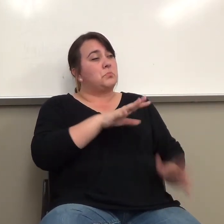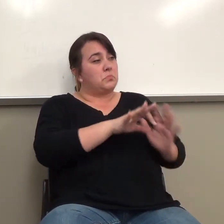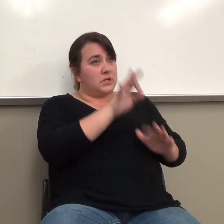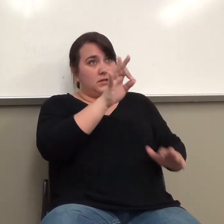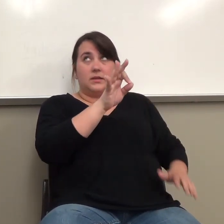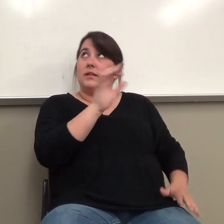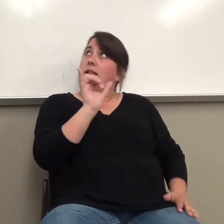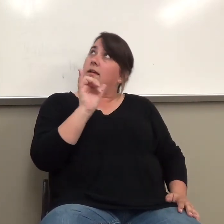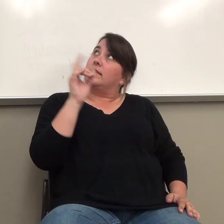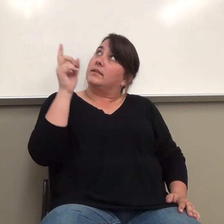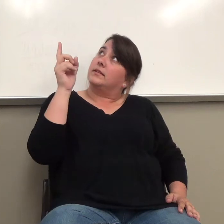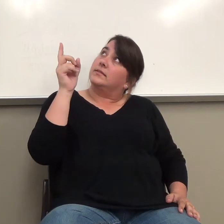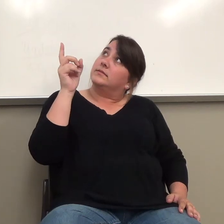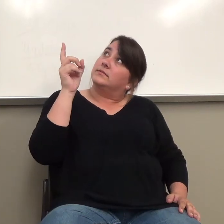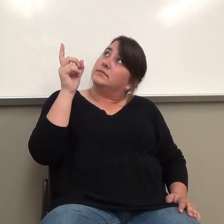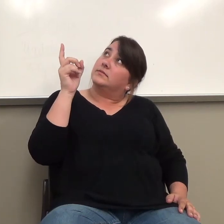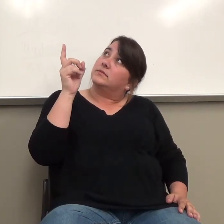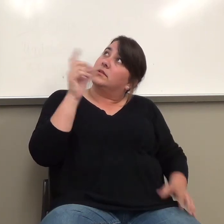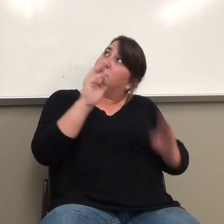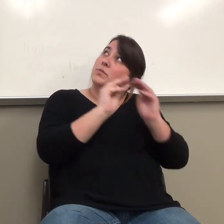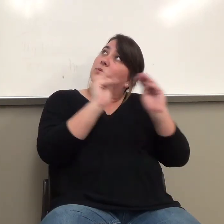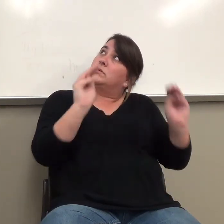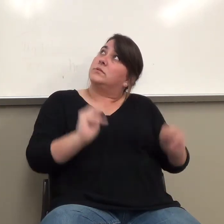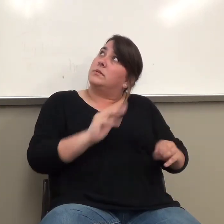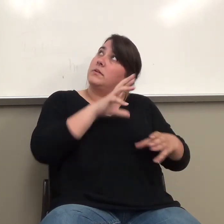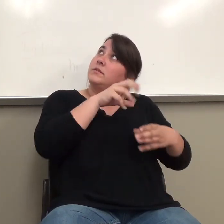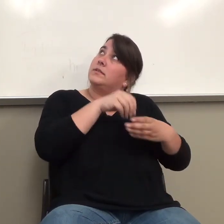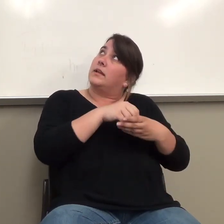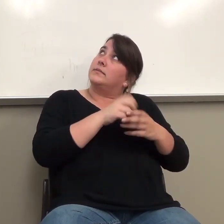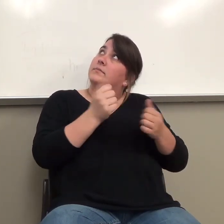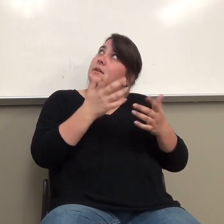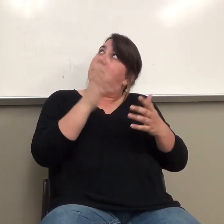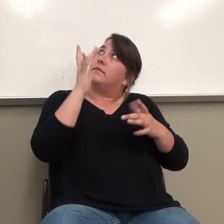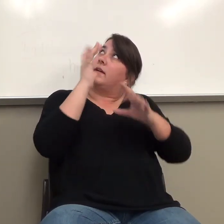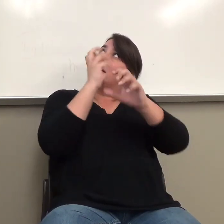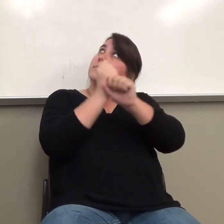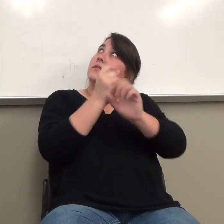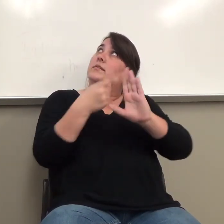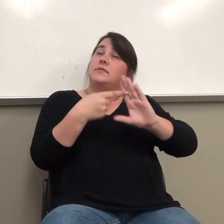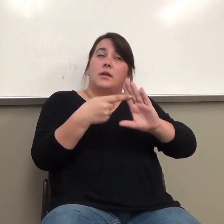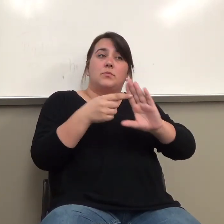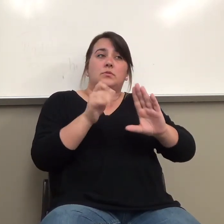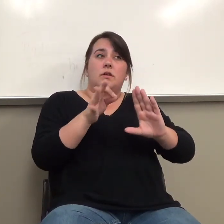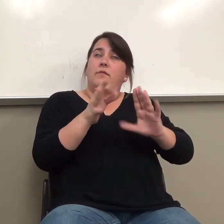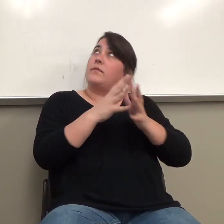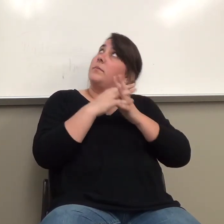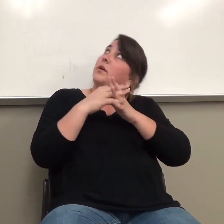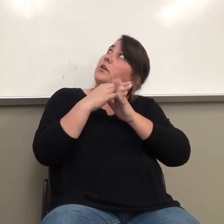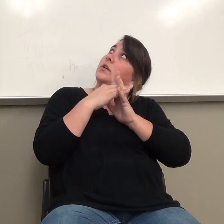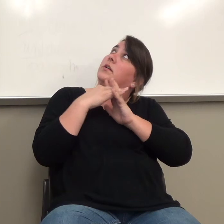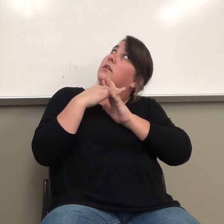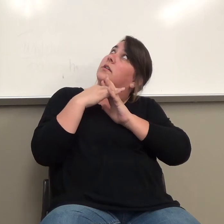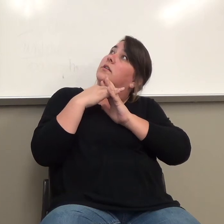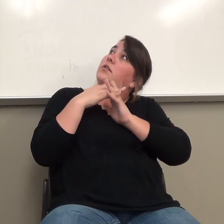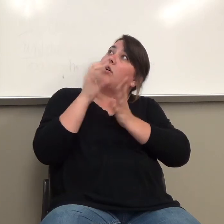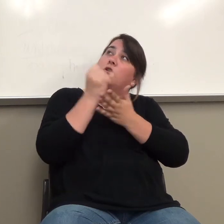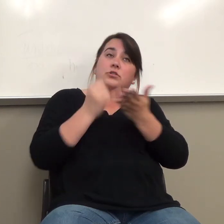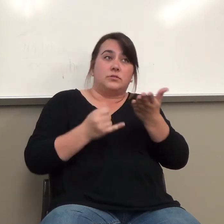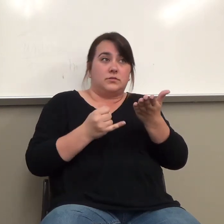if you wanted to write about a museum that you know about and give me an argument about